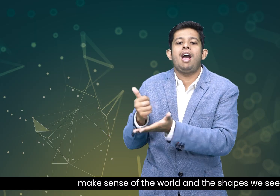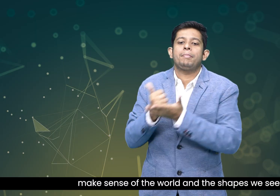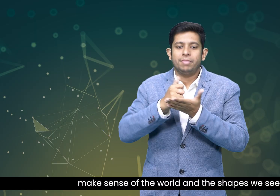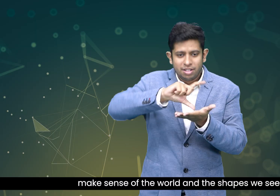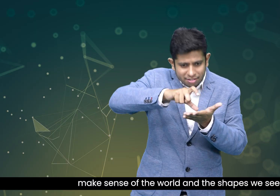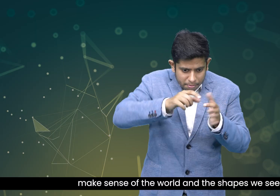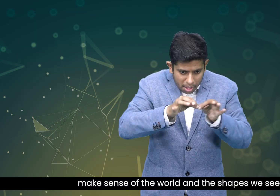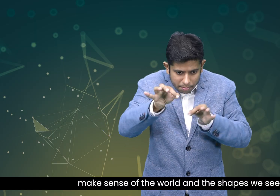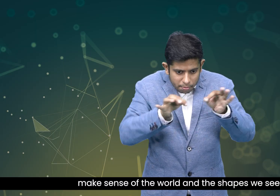see.